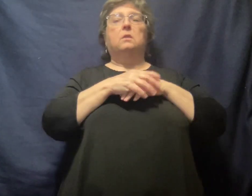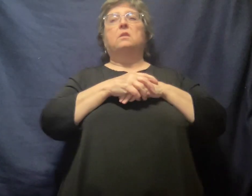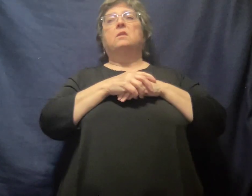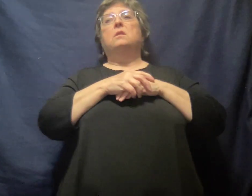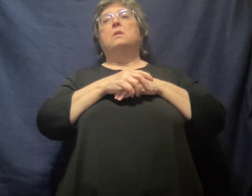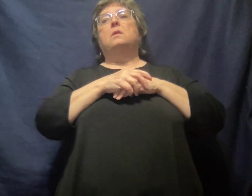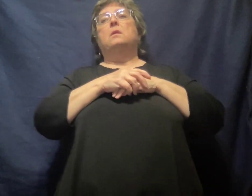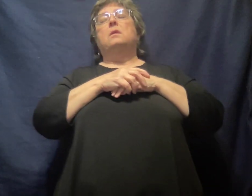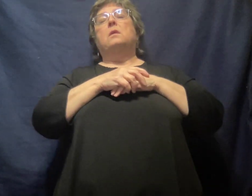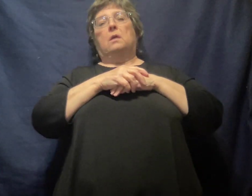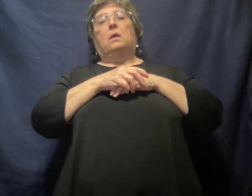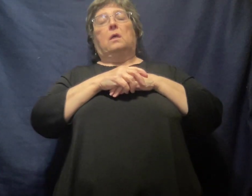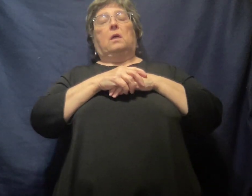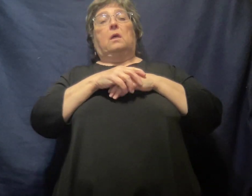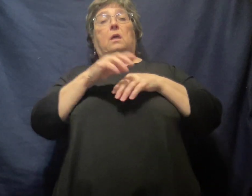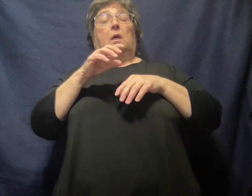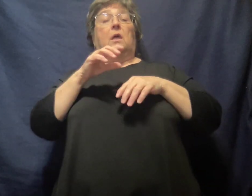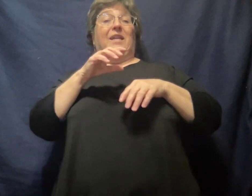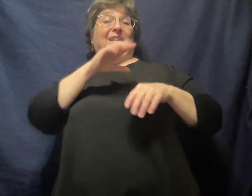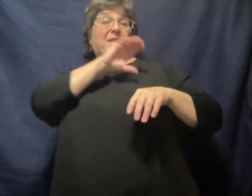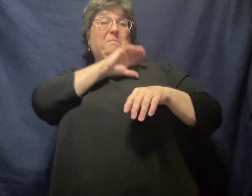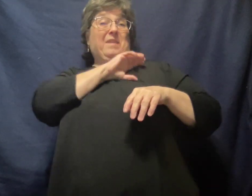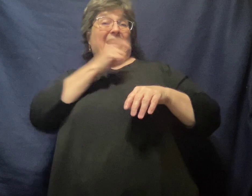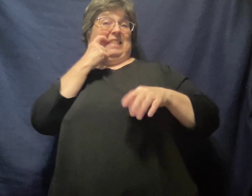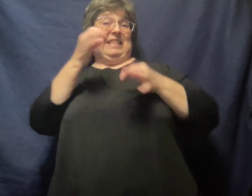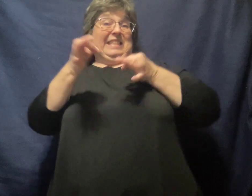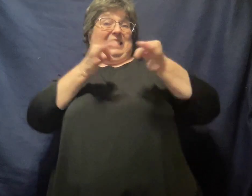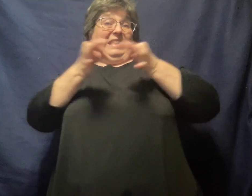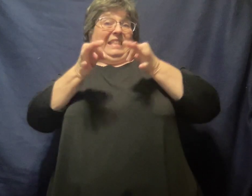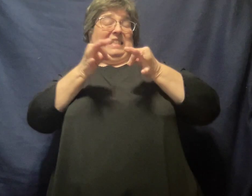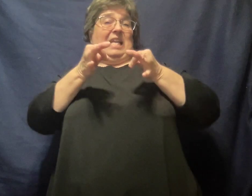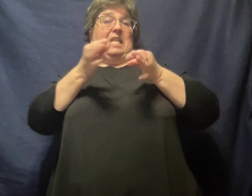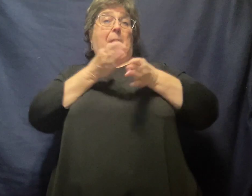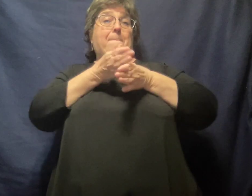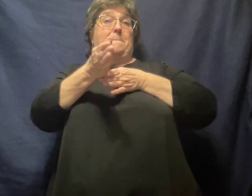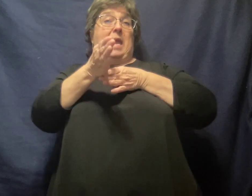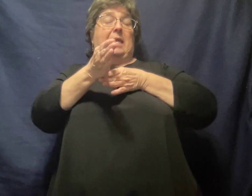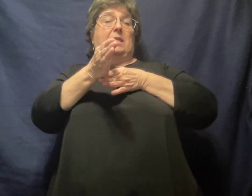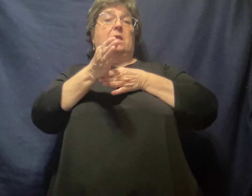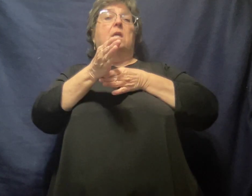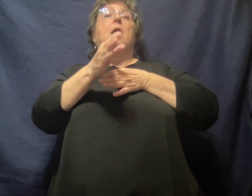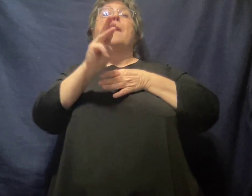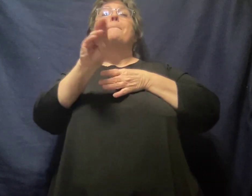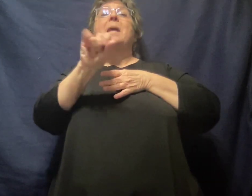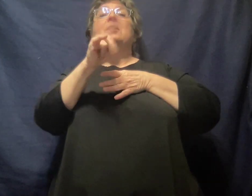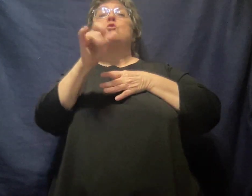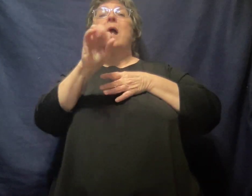The deputies that I just talked about spent the night at the main transit fire hall. They have been working